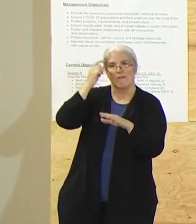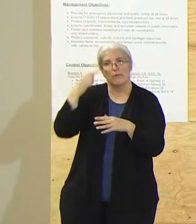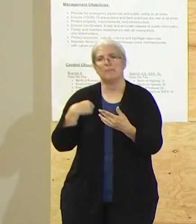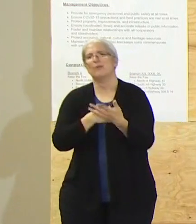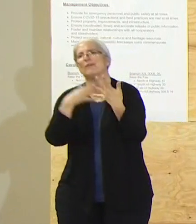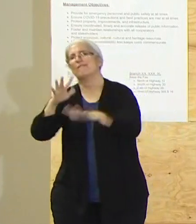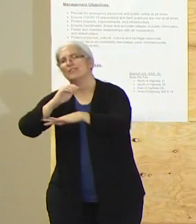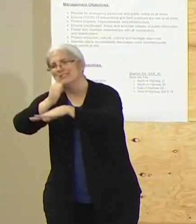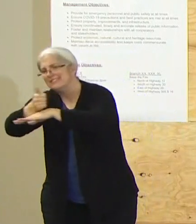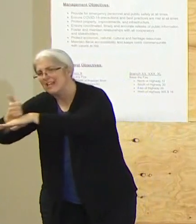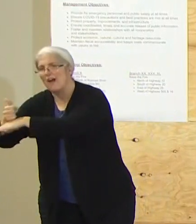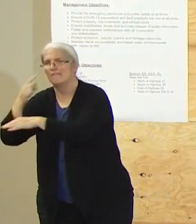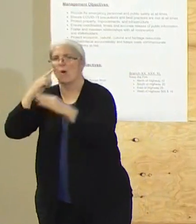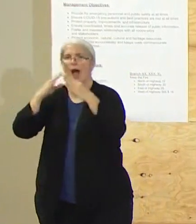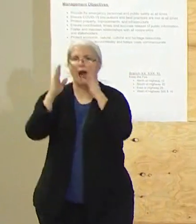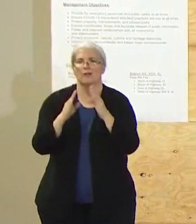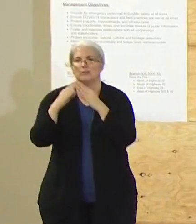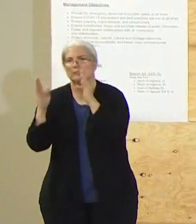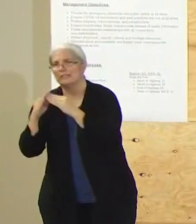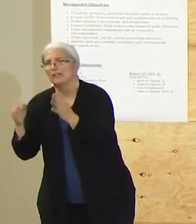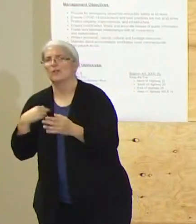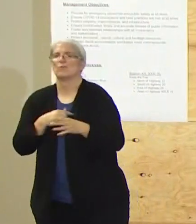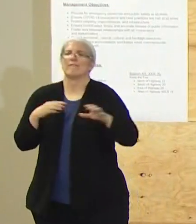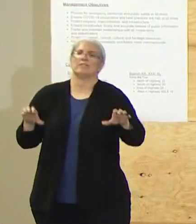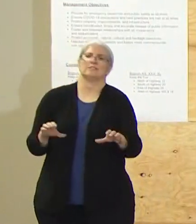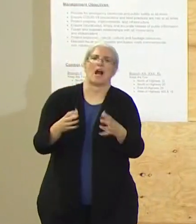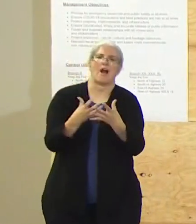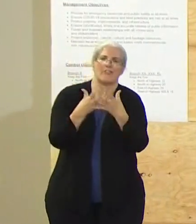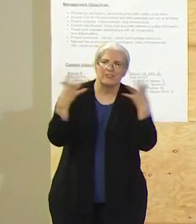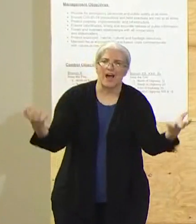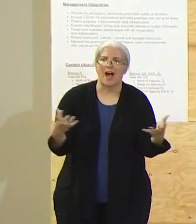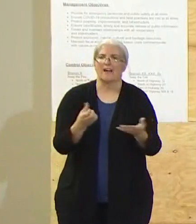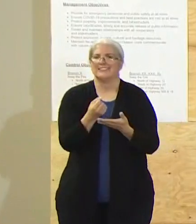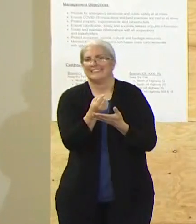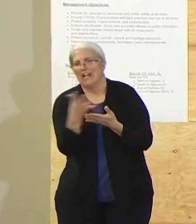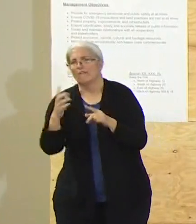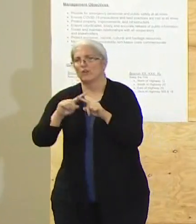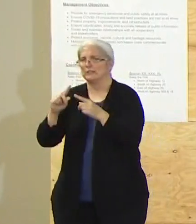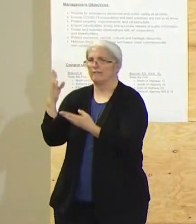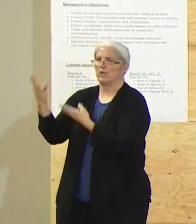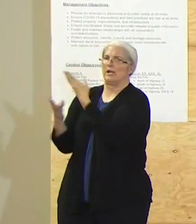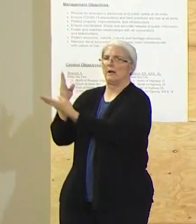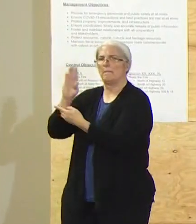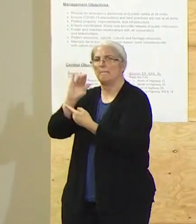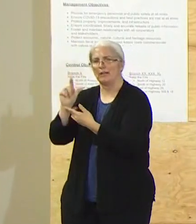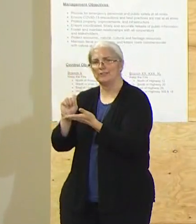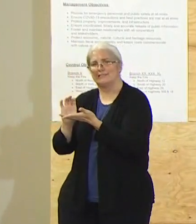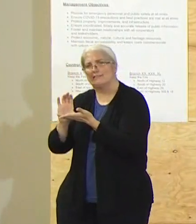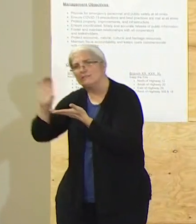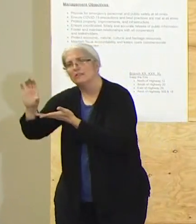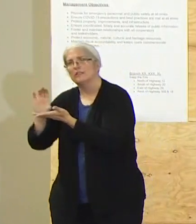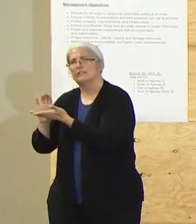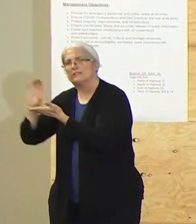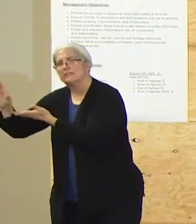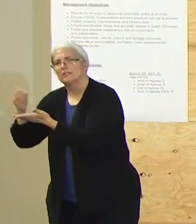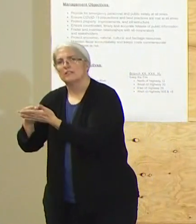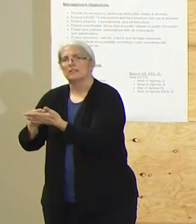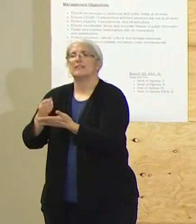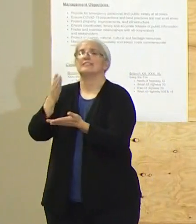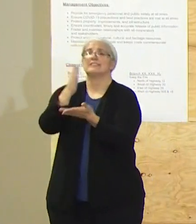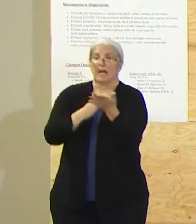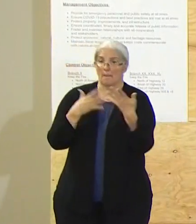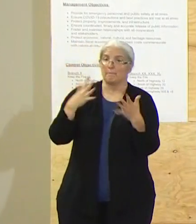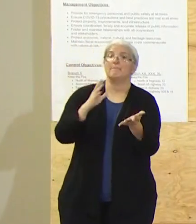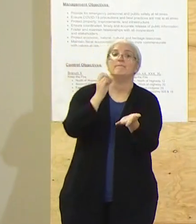progress in that space as well. We have a package of bills that have been introduced. Some are advancing, some are not. To the extent